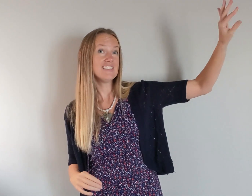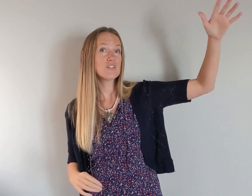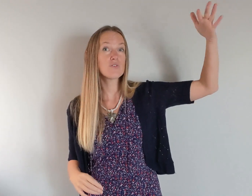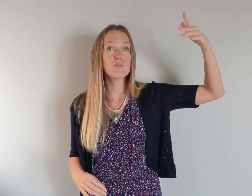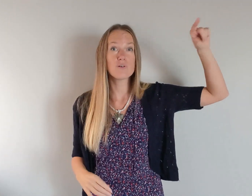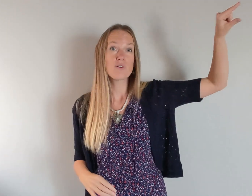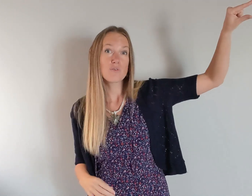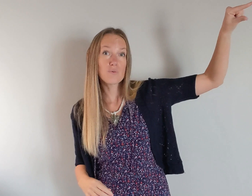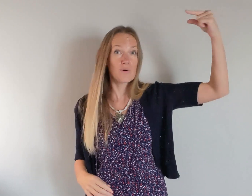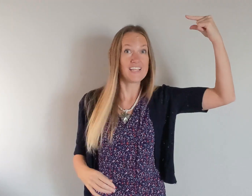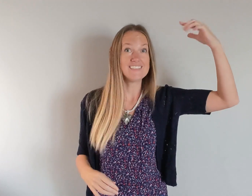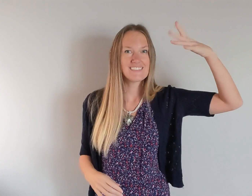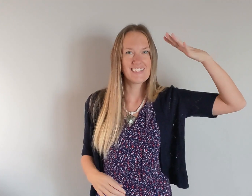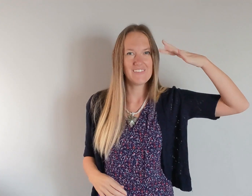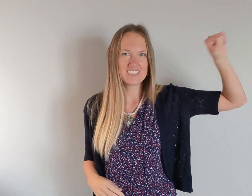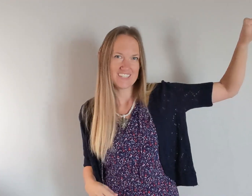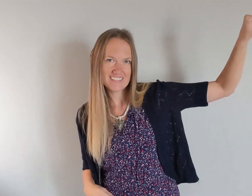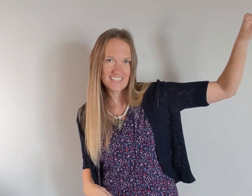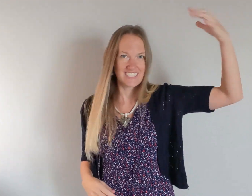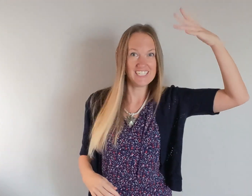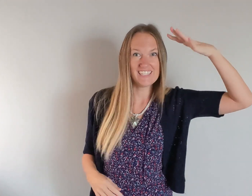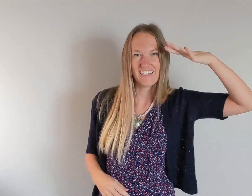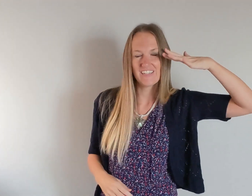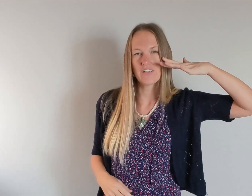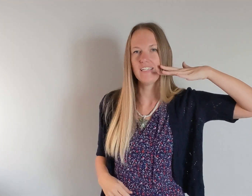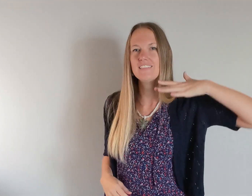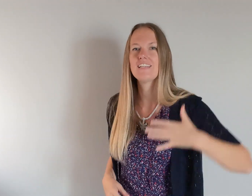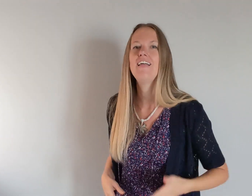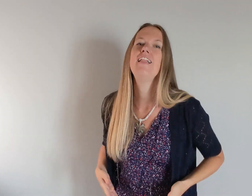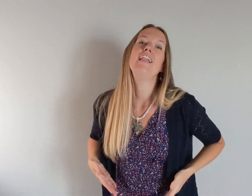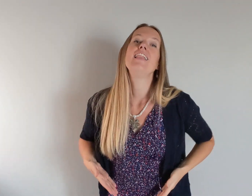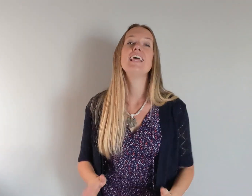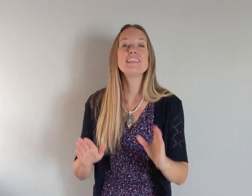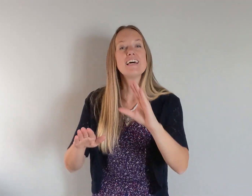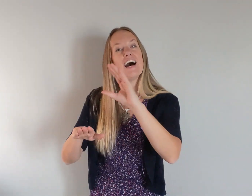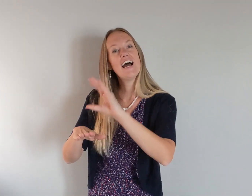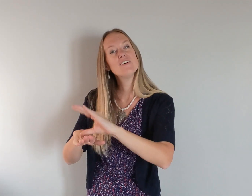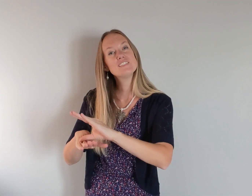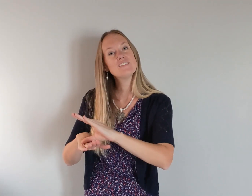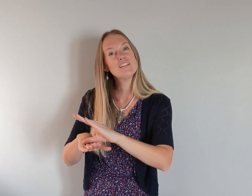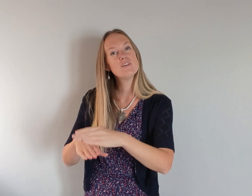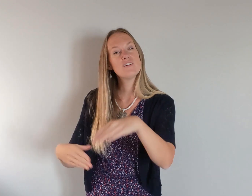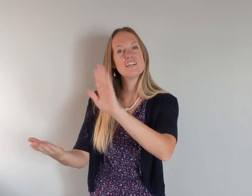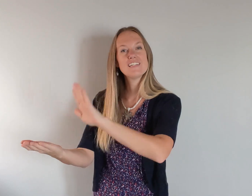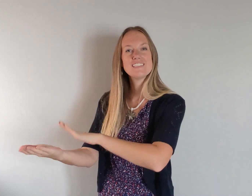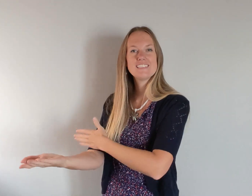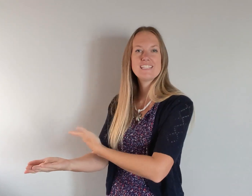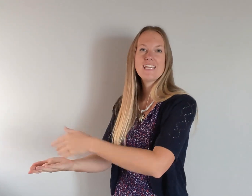His grace. Okay, make sure you get that G in there, grace. Let the house of the Lord